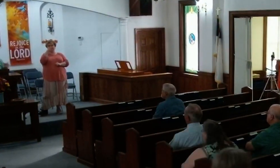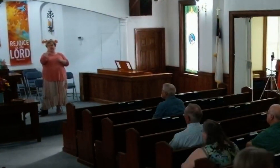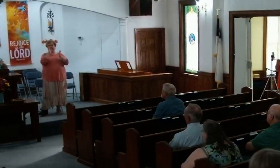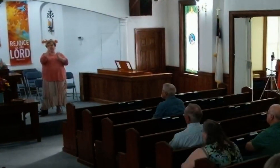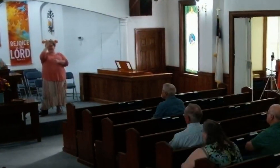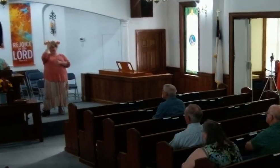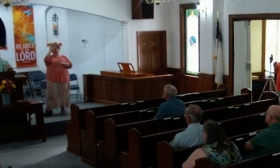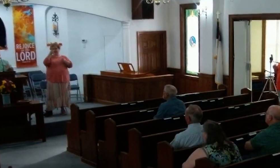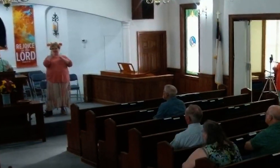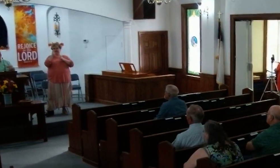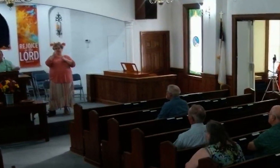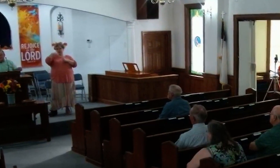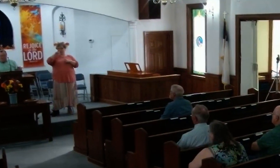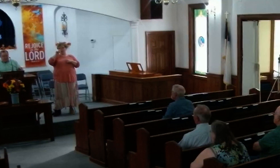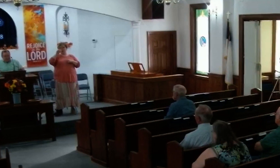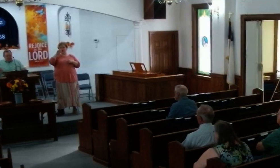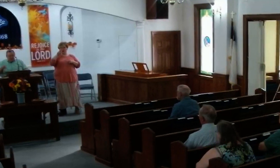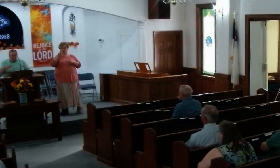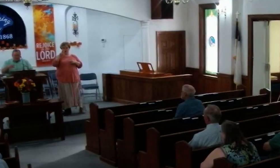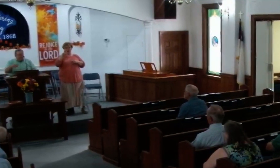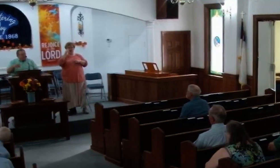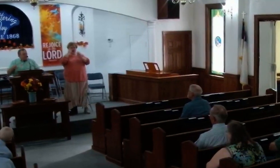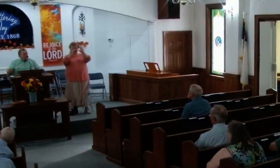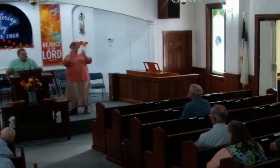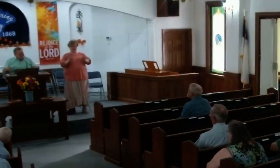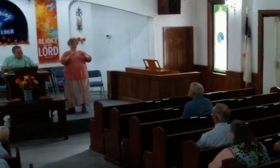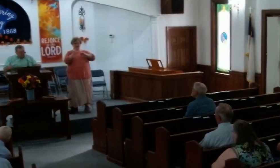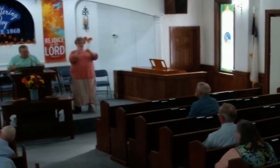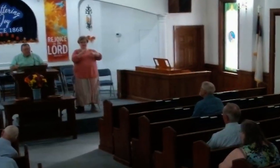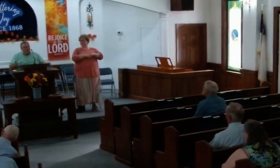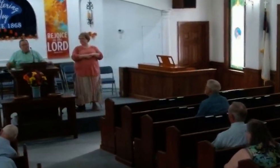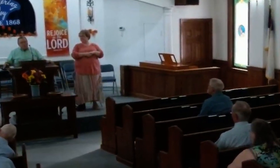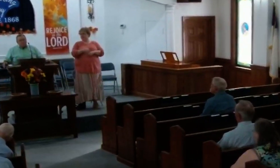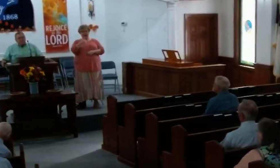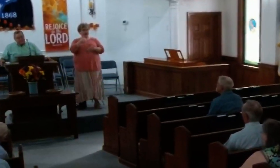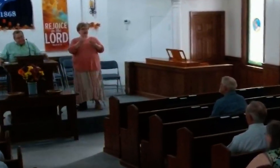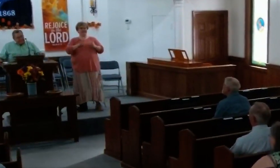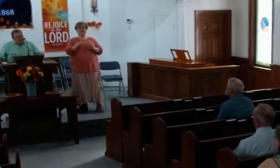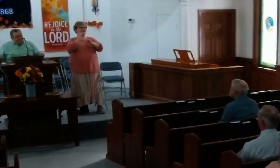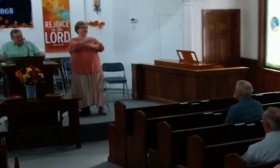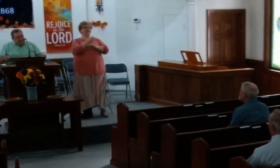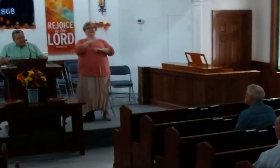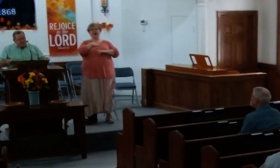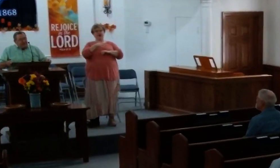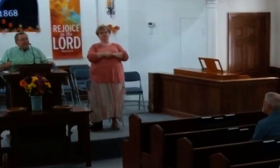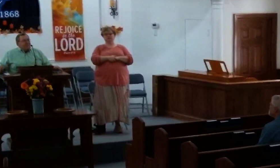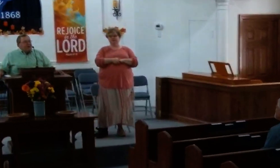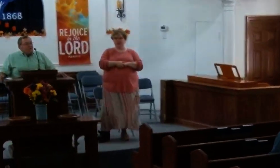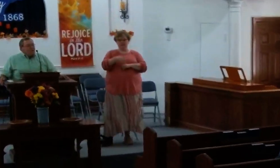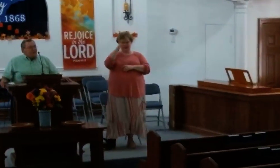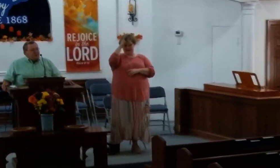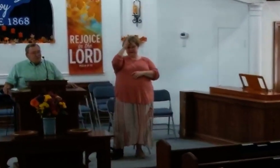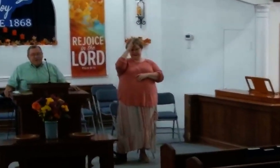And we had metal offering plates at Staple and Baptist Church, a little bit of felt in the bottom. I didn't want to give up my quarter. But Daddy insisted I give up